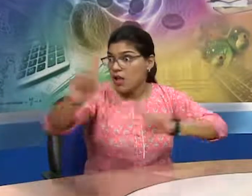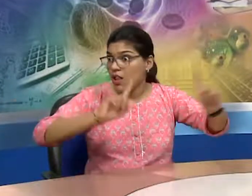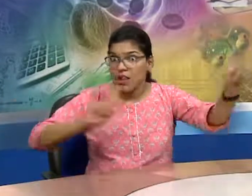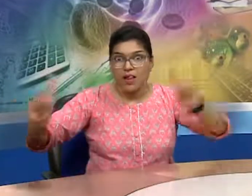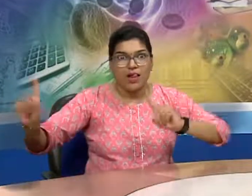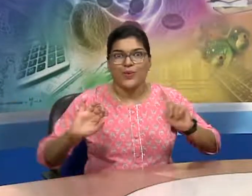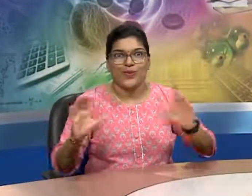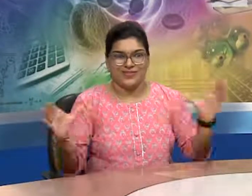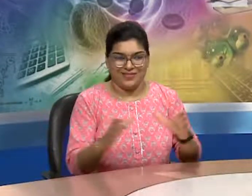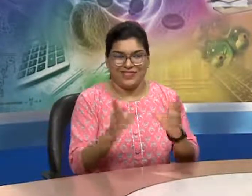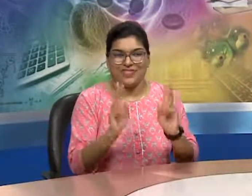populations